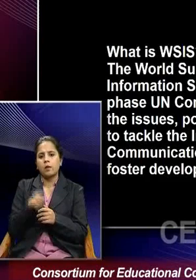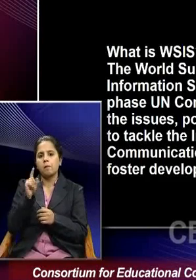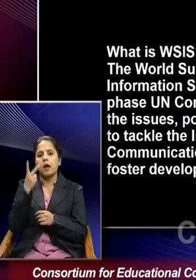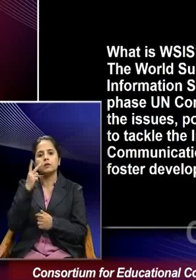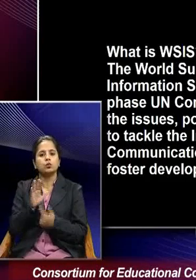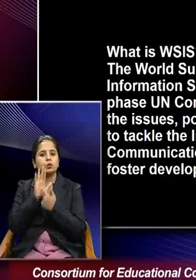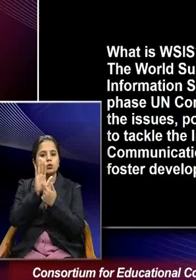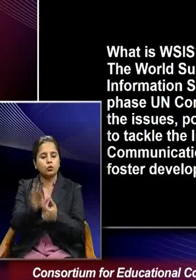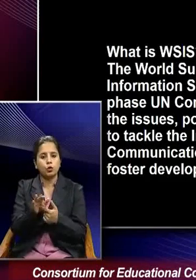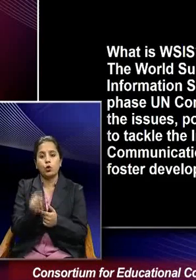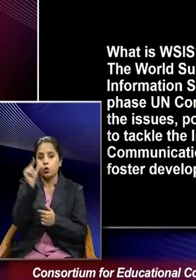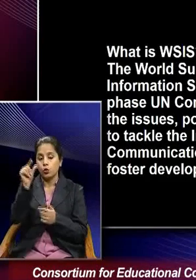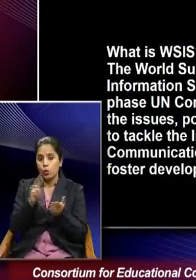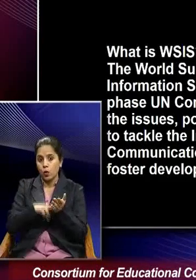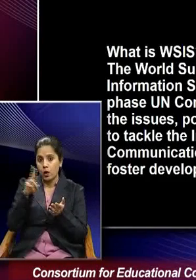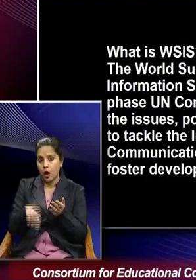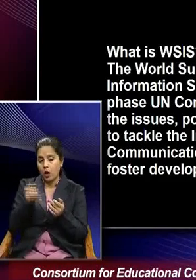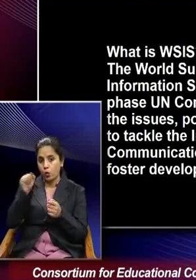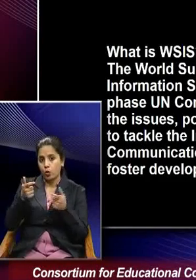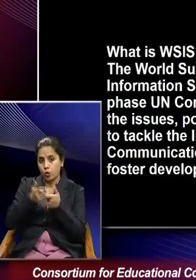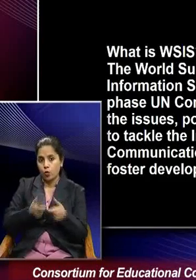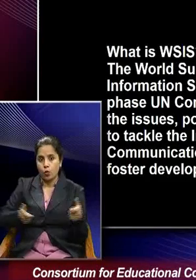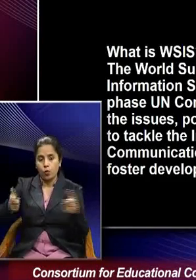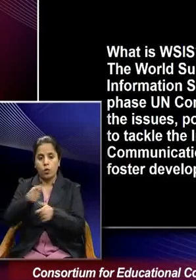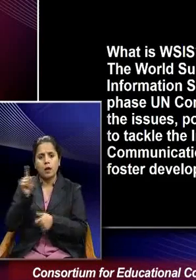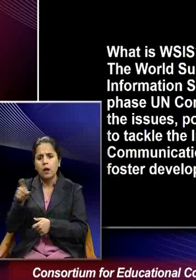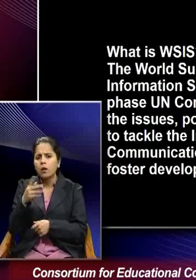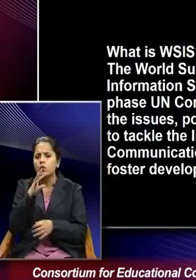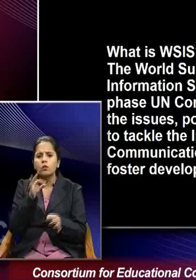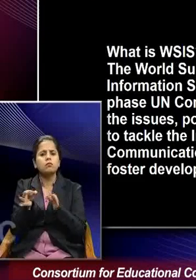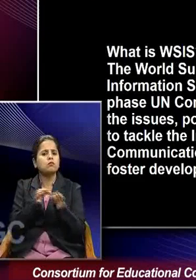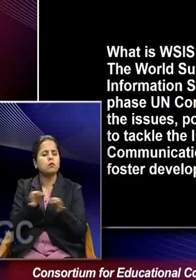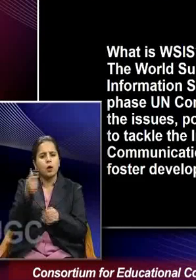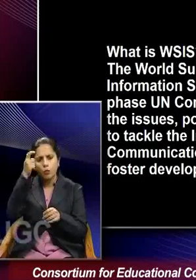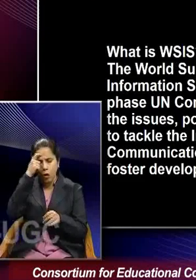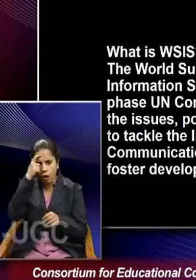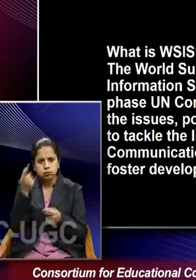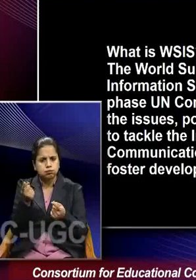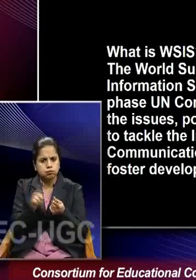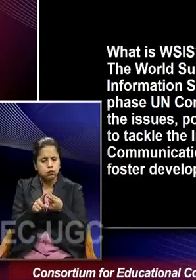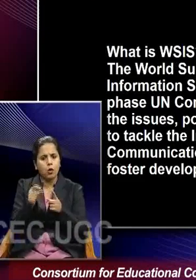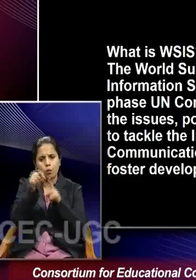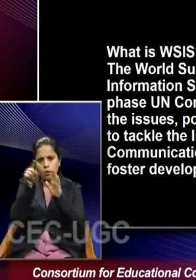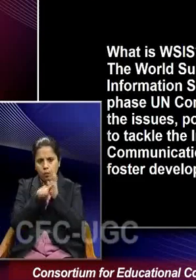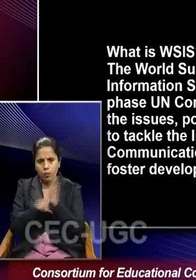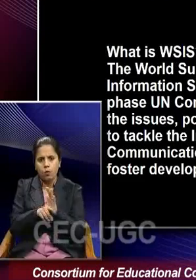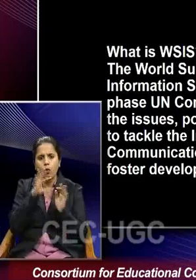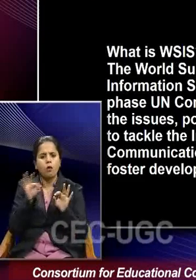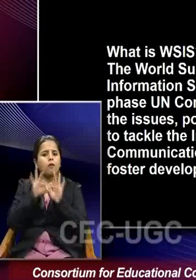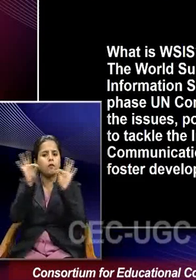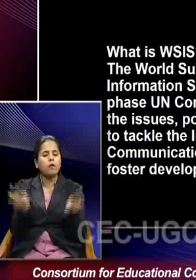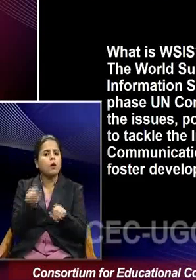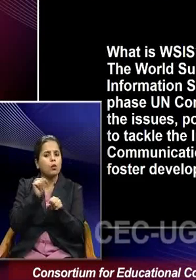two-phase United Nations conference that defined the issues, policies and